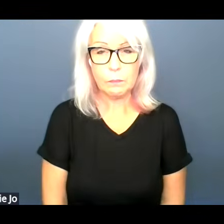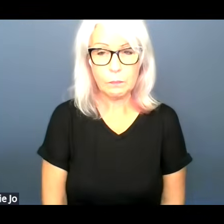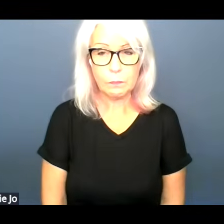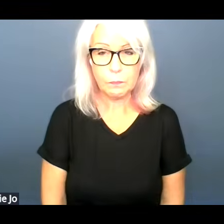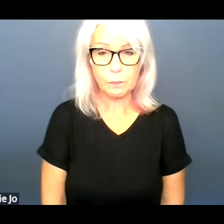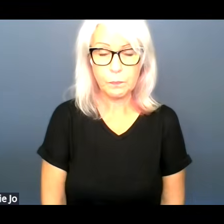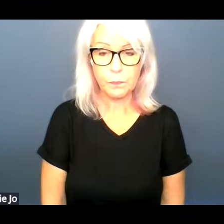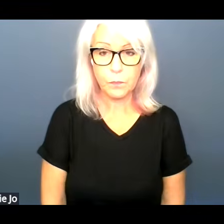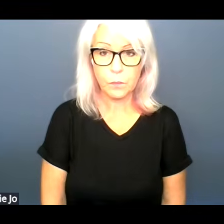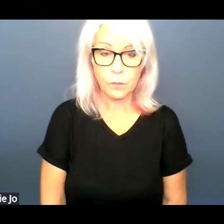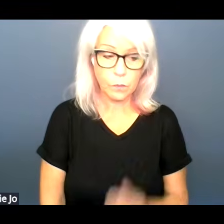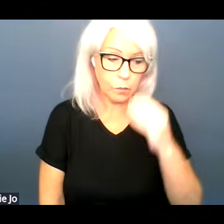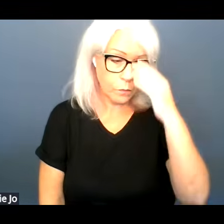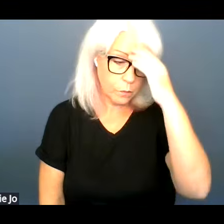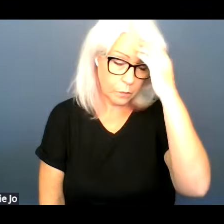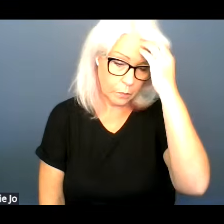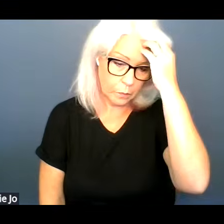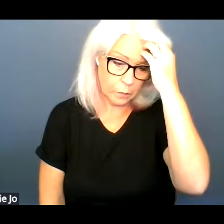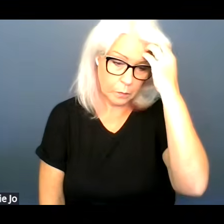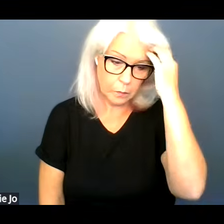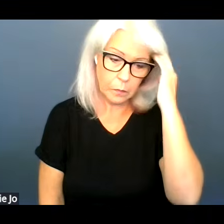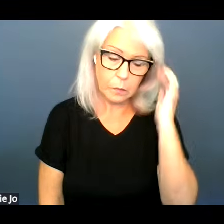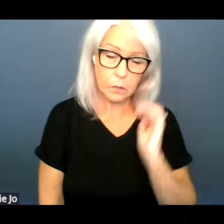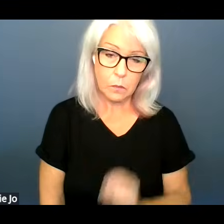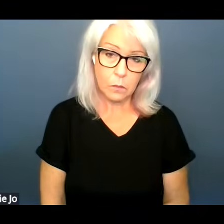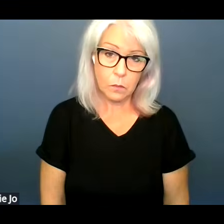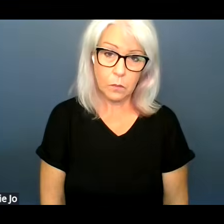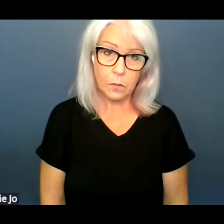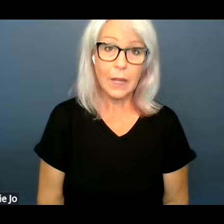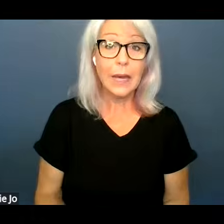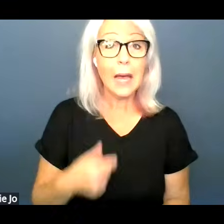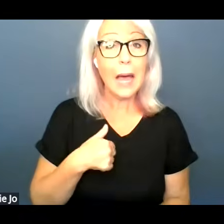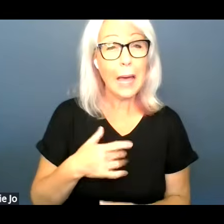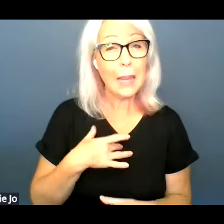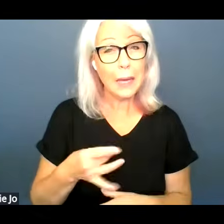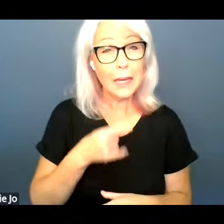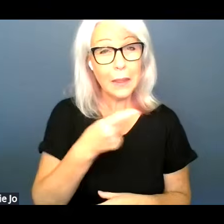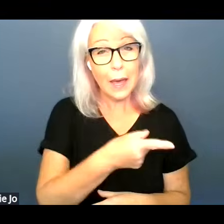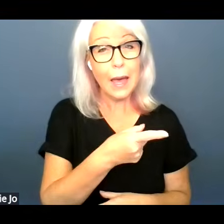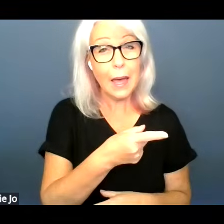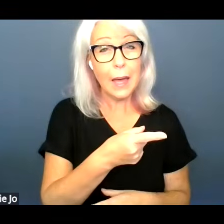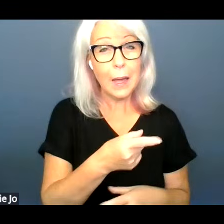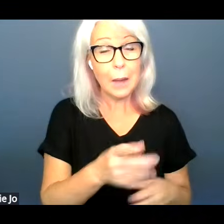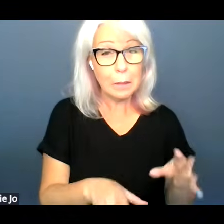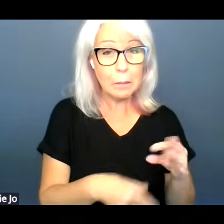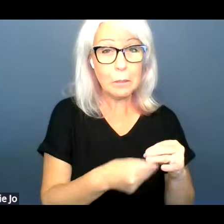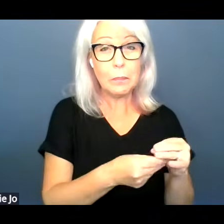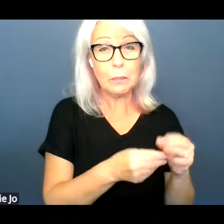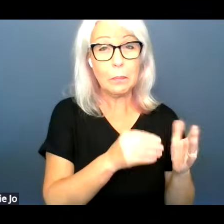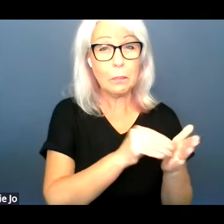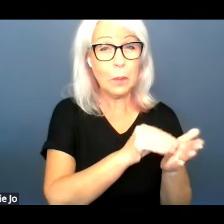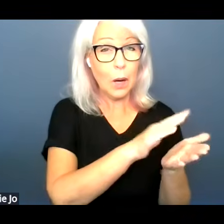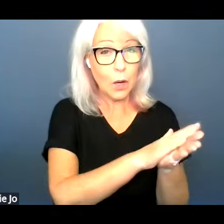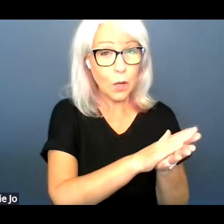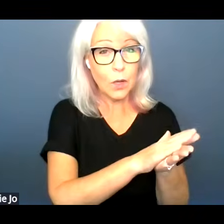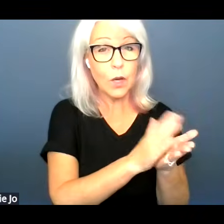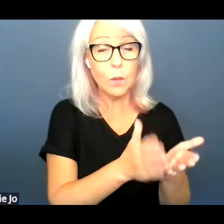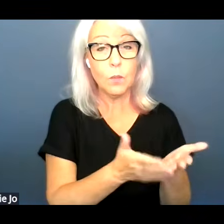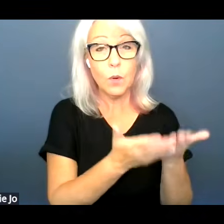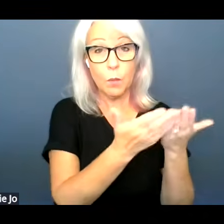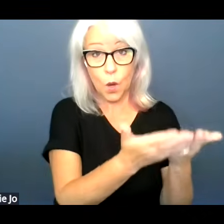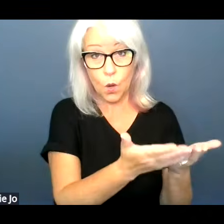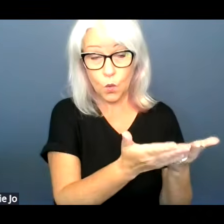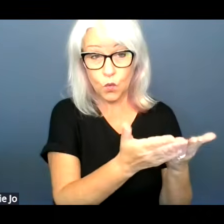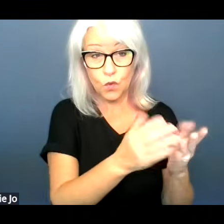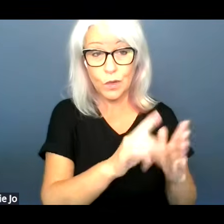I like the caption about a post-initiated law because I think it makes, we have three questions.